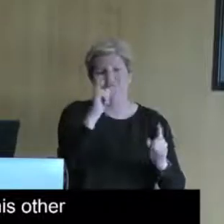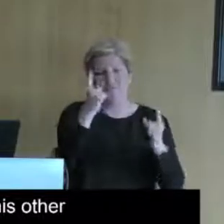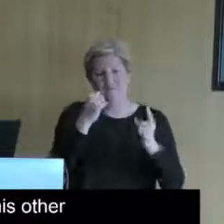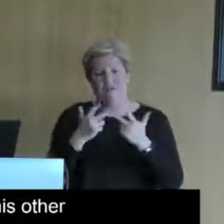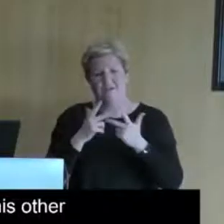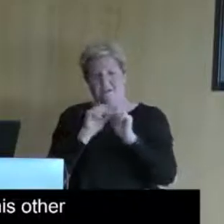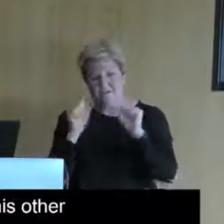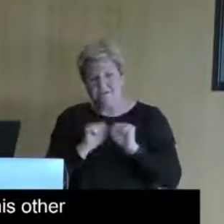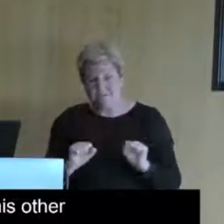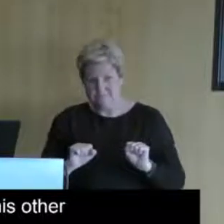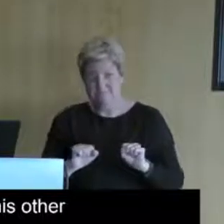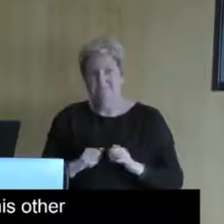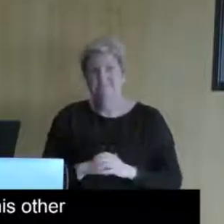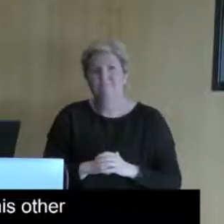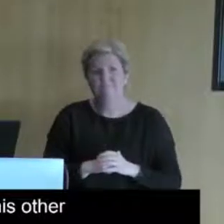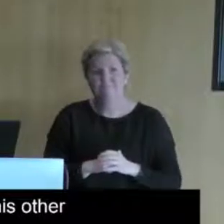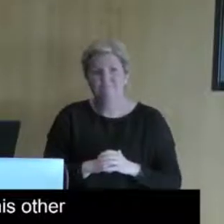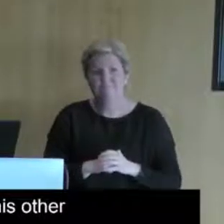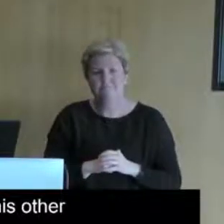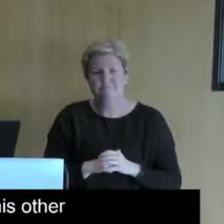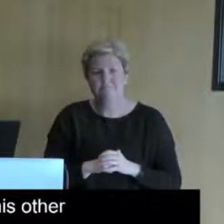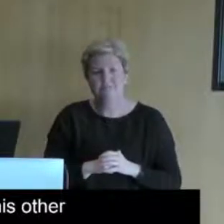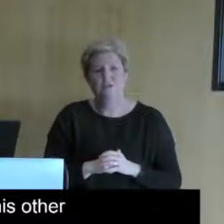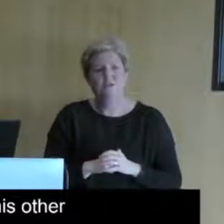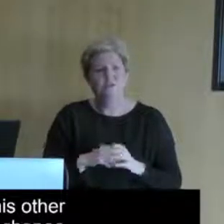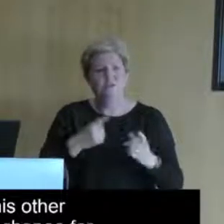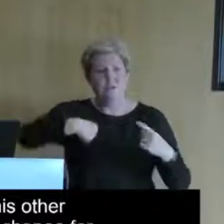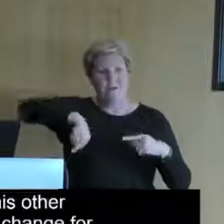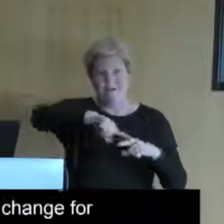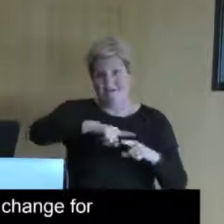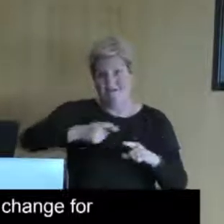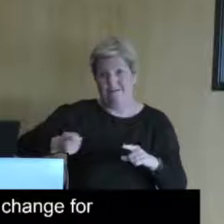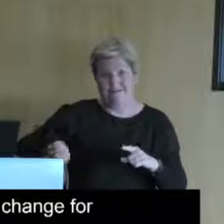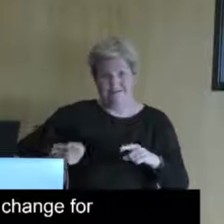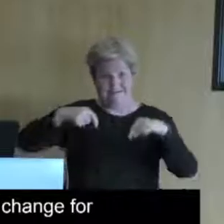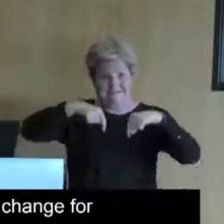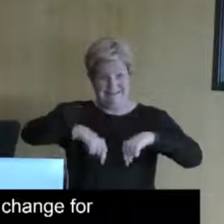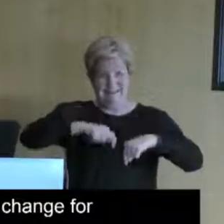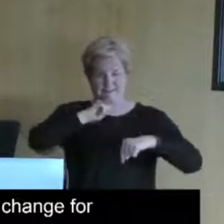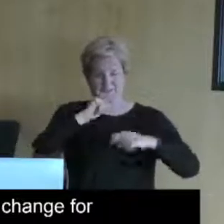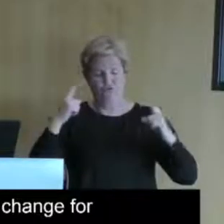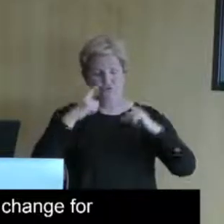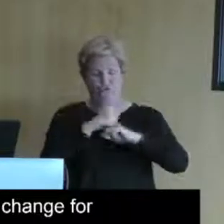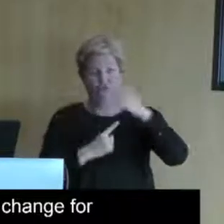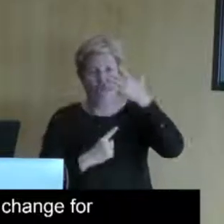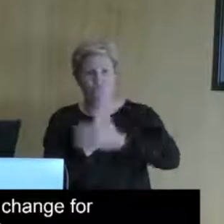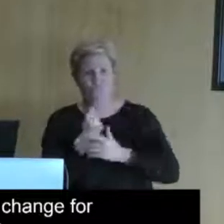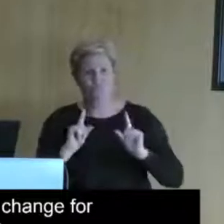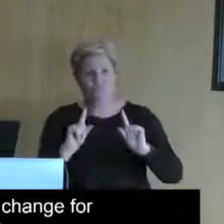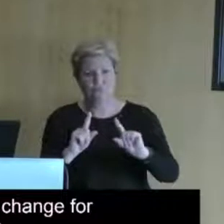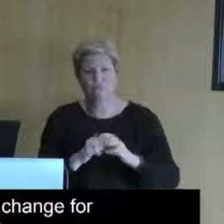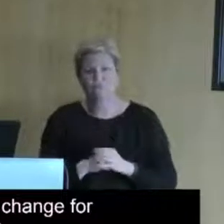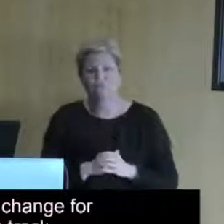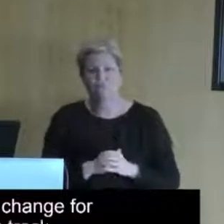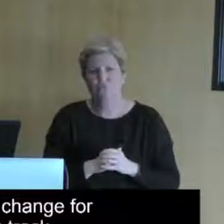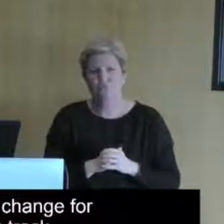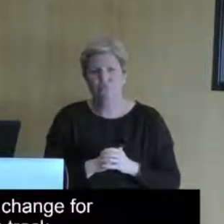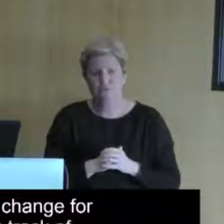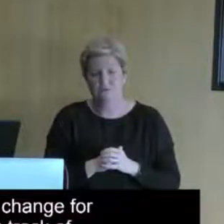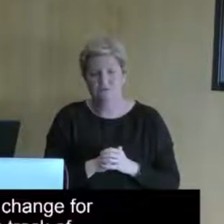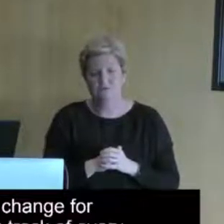sector won't be able to go straight into the register and allocate directly. So we have to go through this other